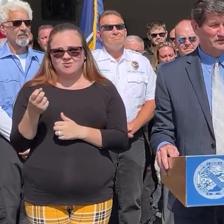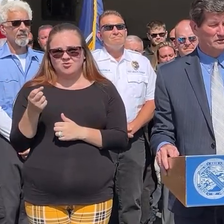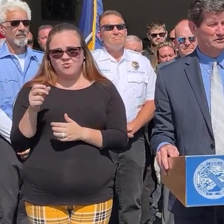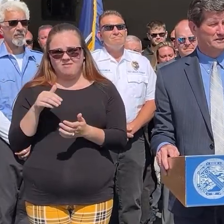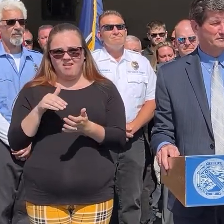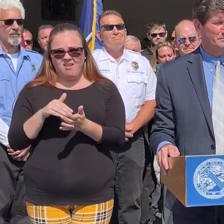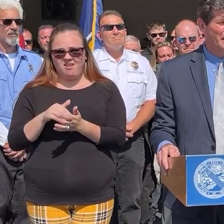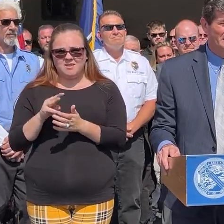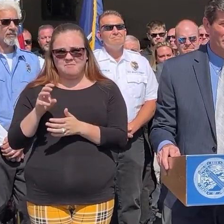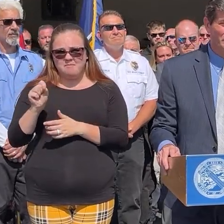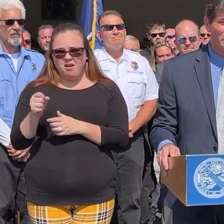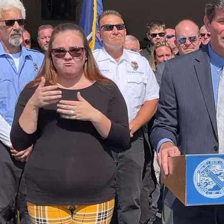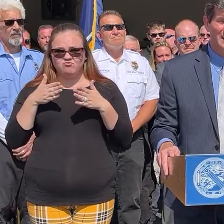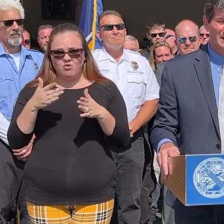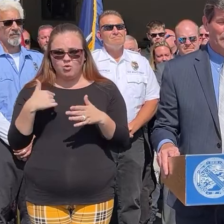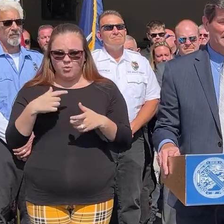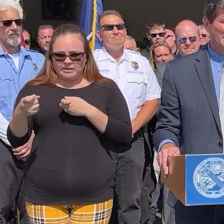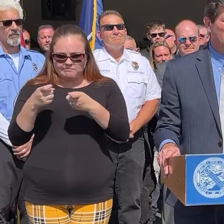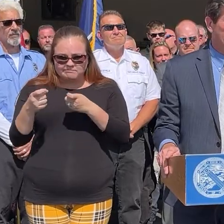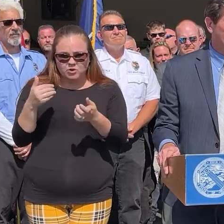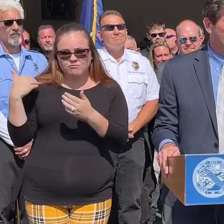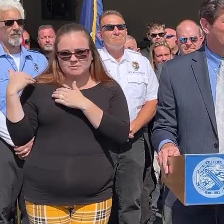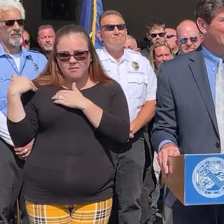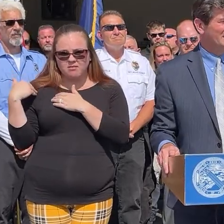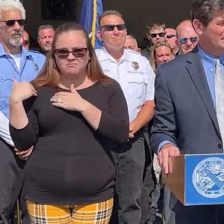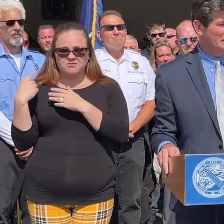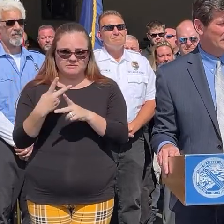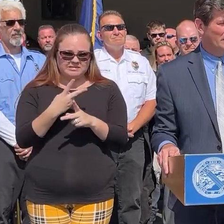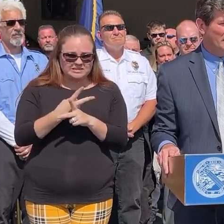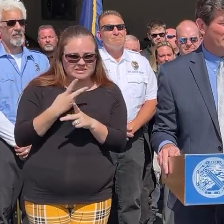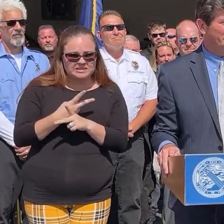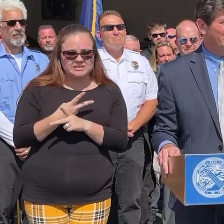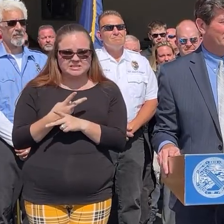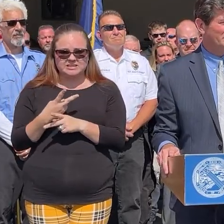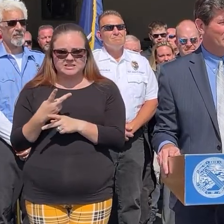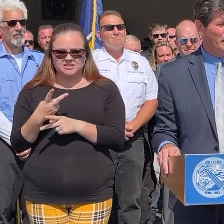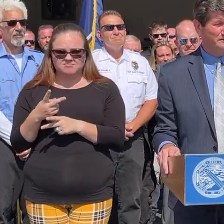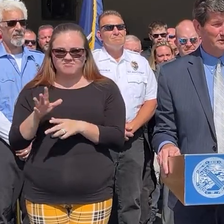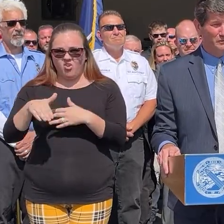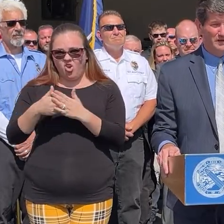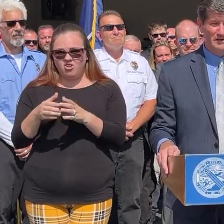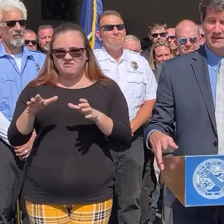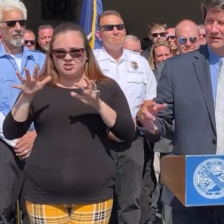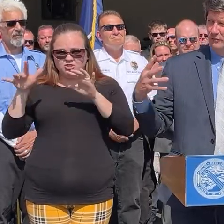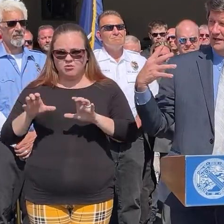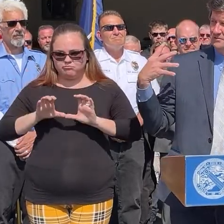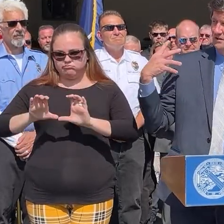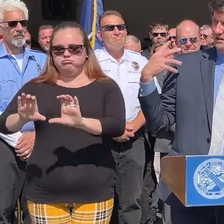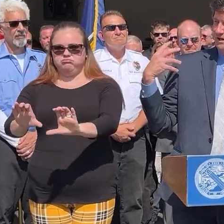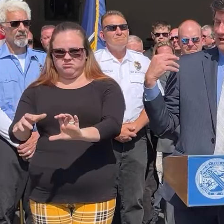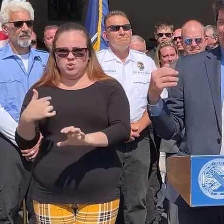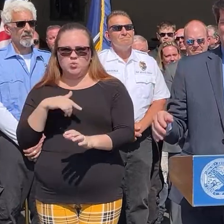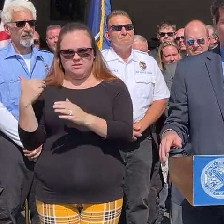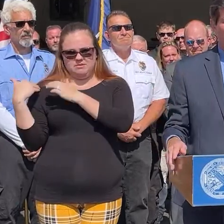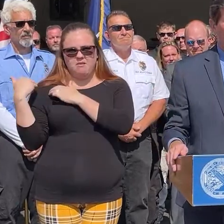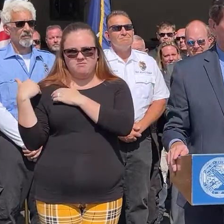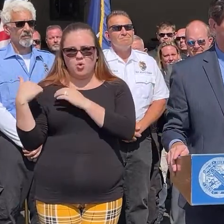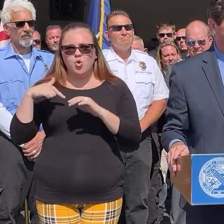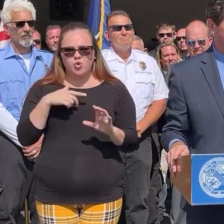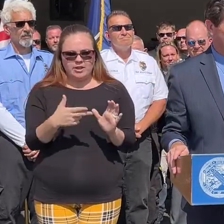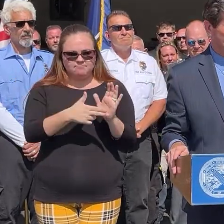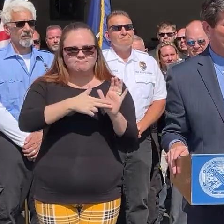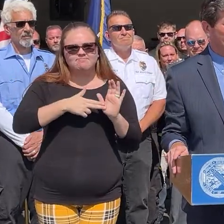owns and controls and is responsible for maintaining and then keeping the snow off during the winter. We actually contract